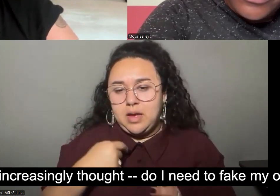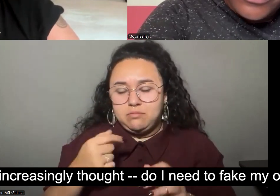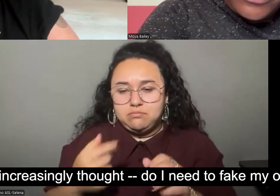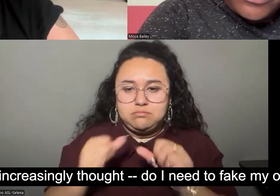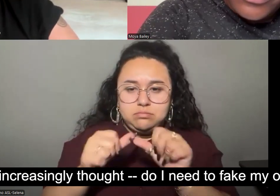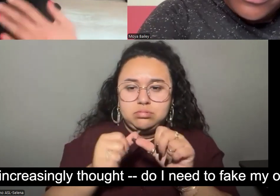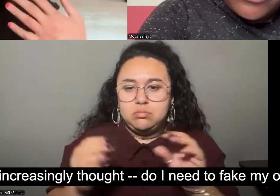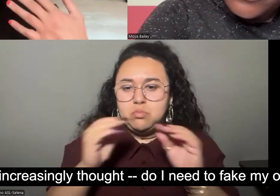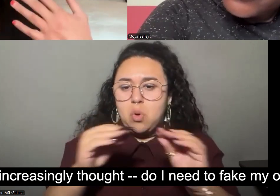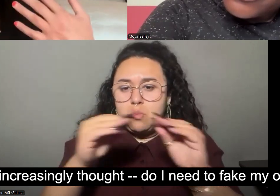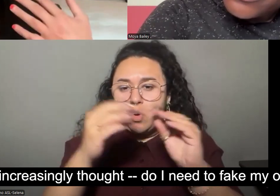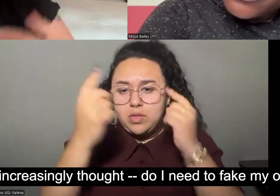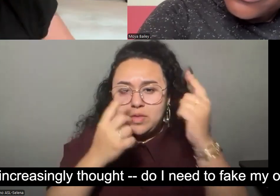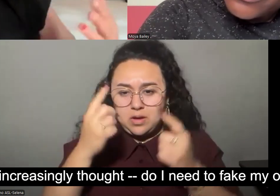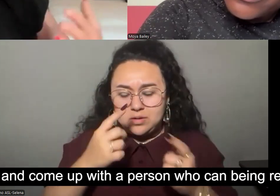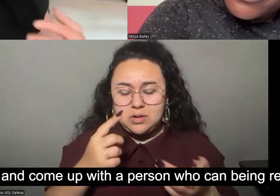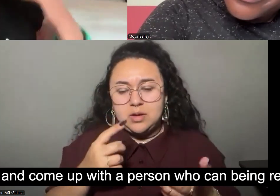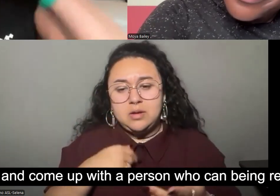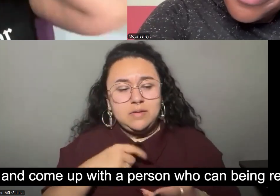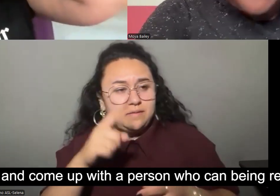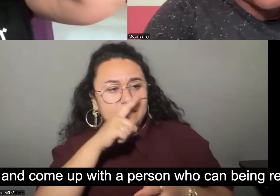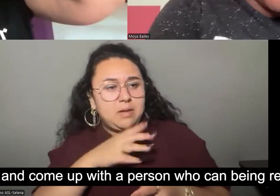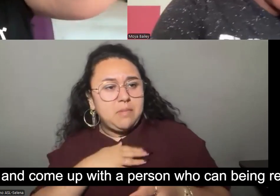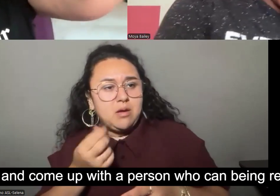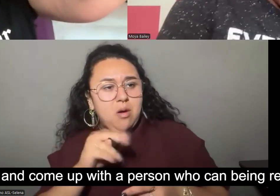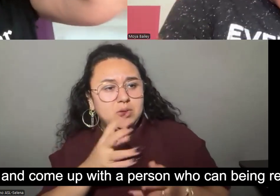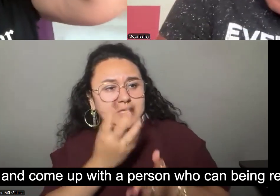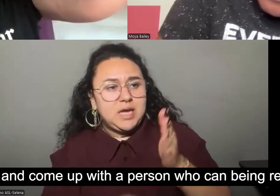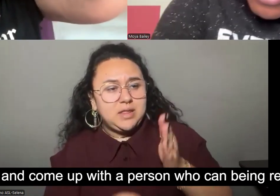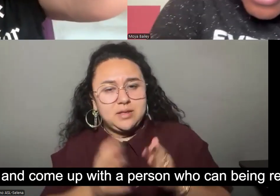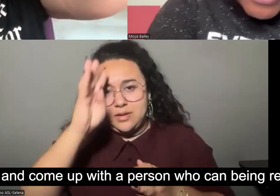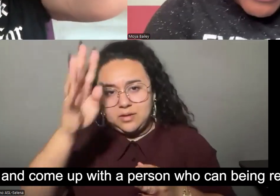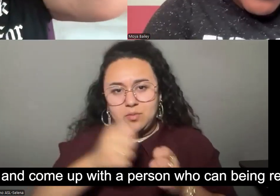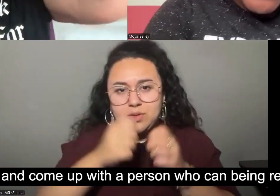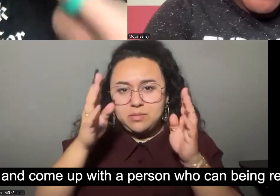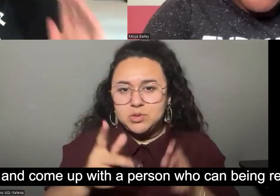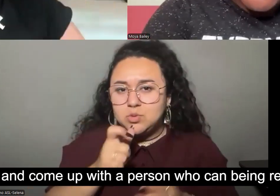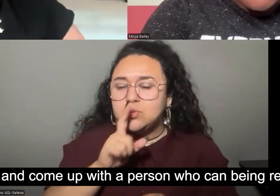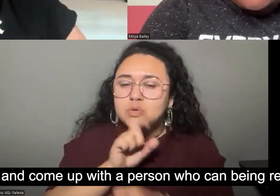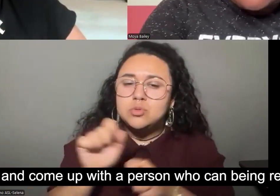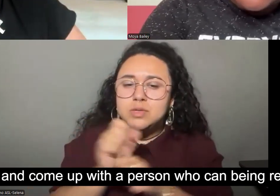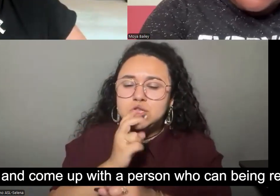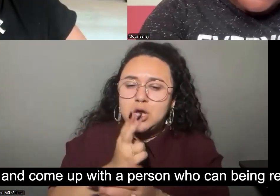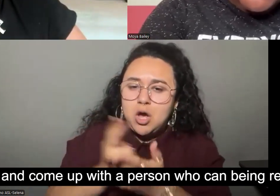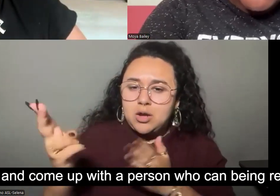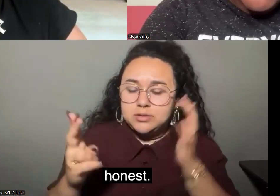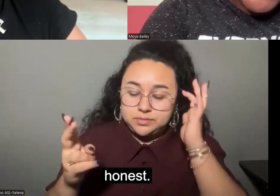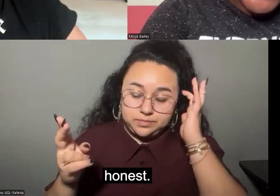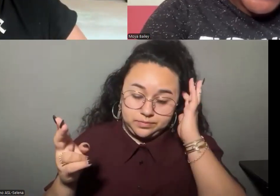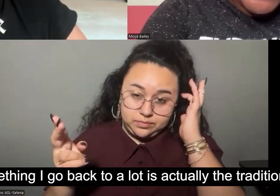joked with a friend. I was like, do I need to fake my own death and come up with a new person who can like be real honest, But I do think about